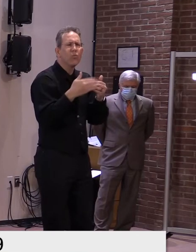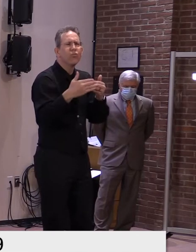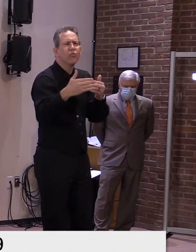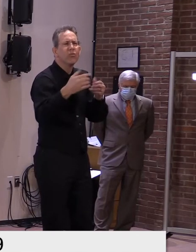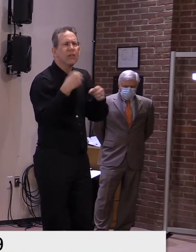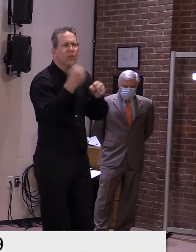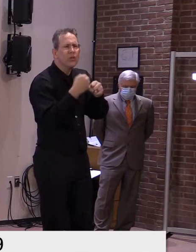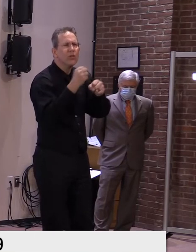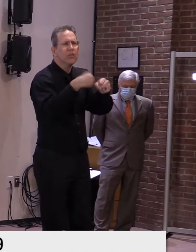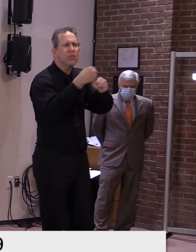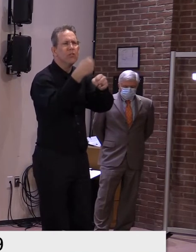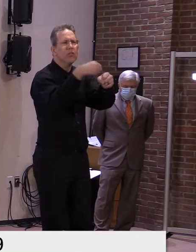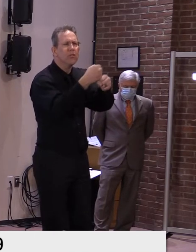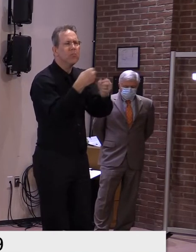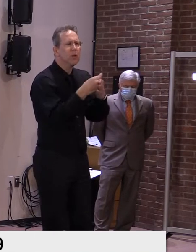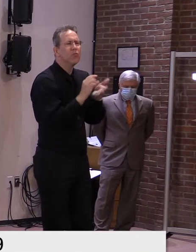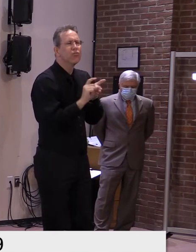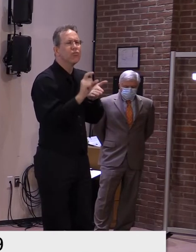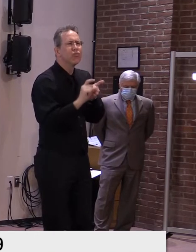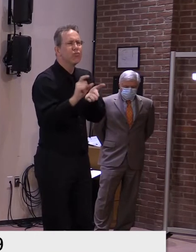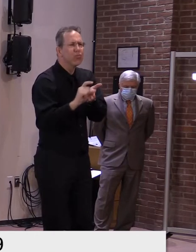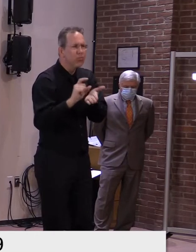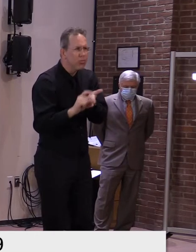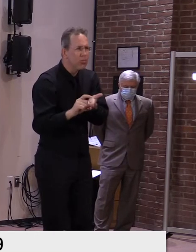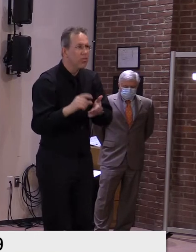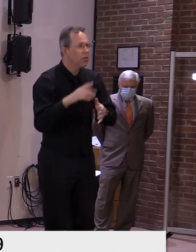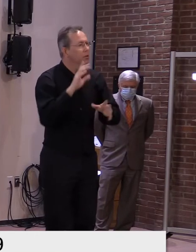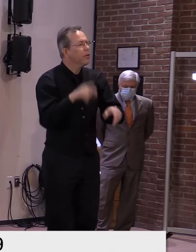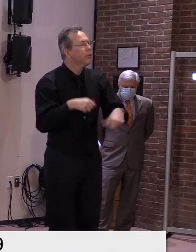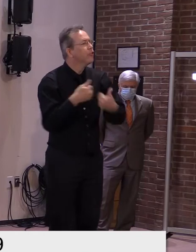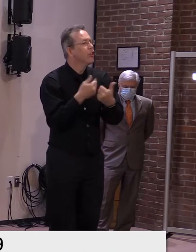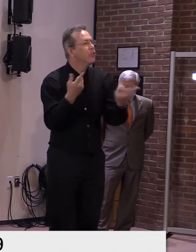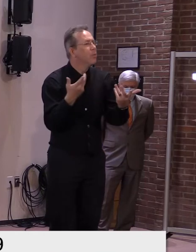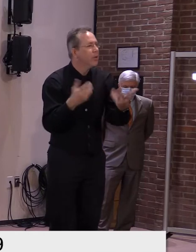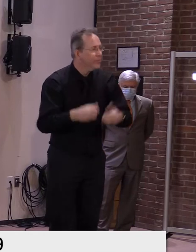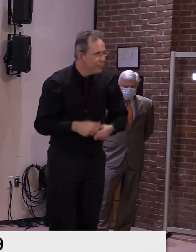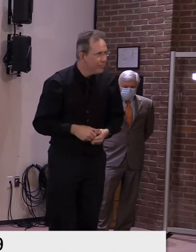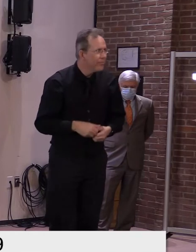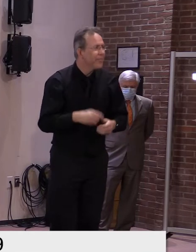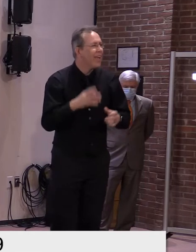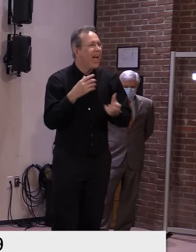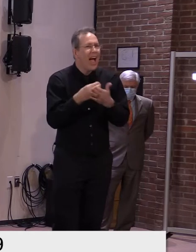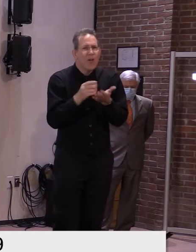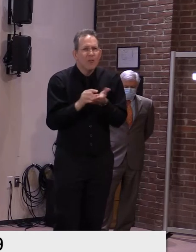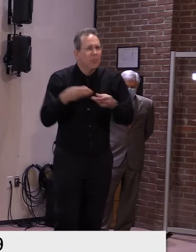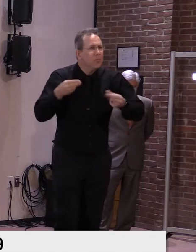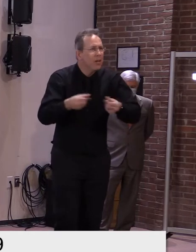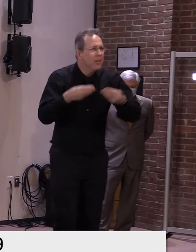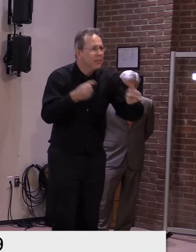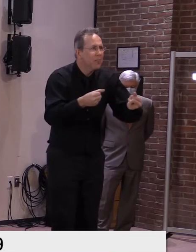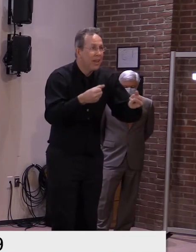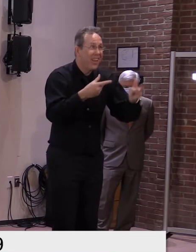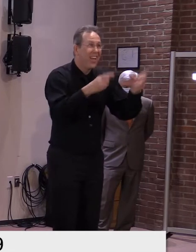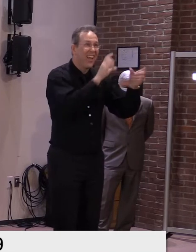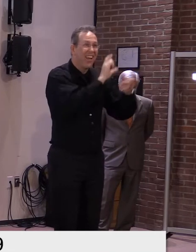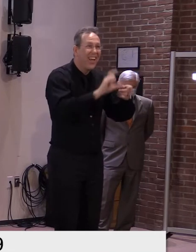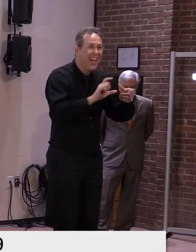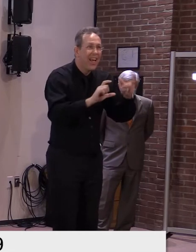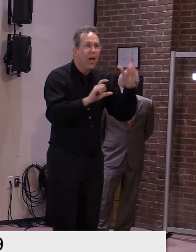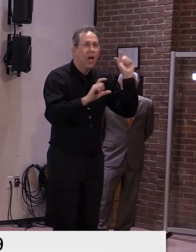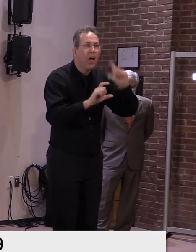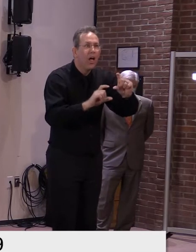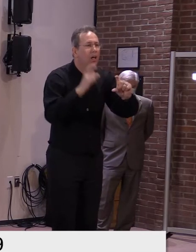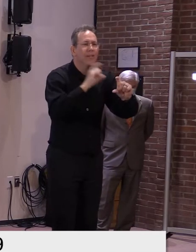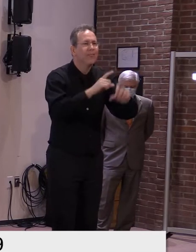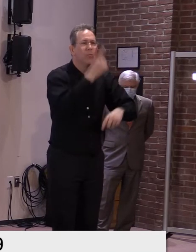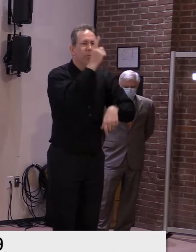face now is how to use these funds in a strategic manner, since they are one-time funds. As a former superintendent, I can tell you that one of the challenges